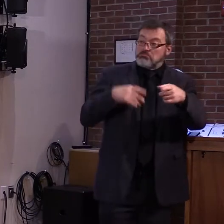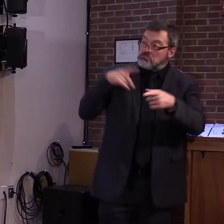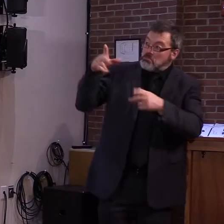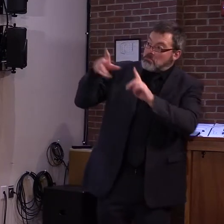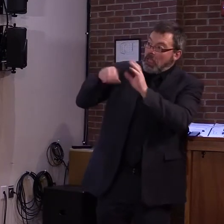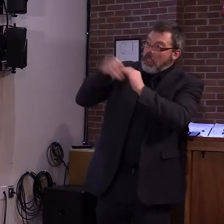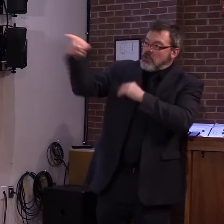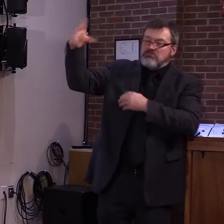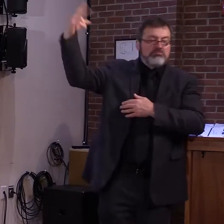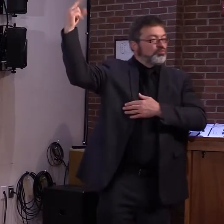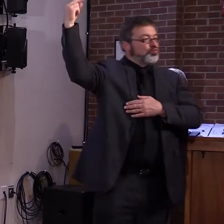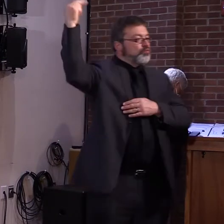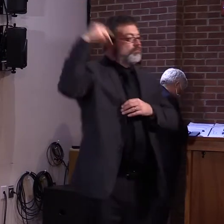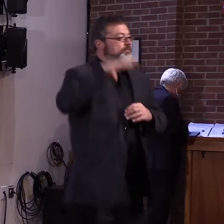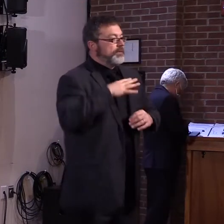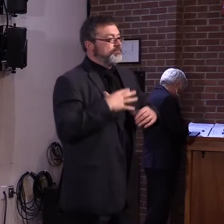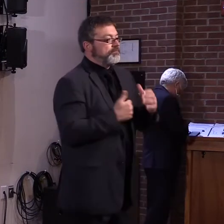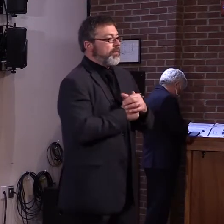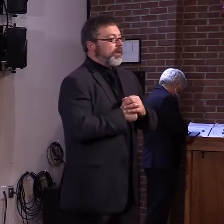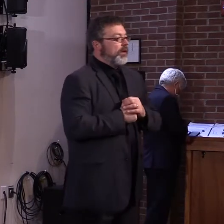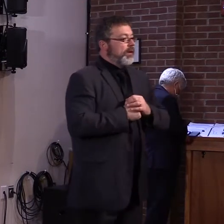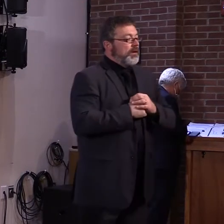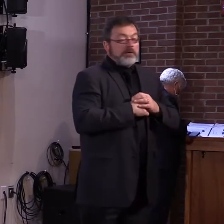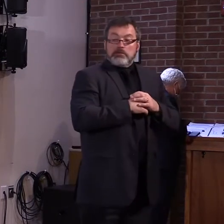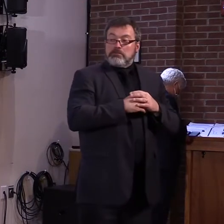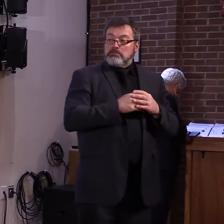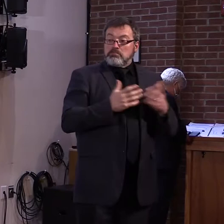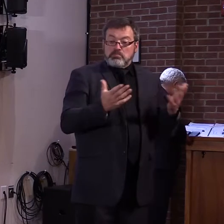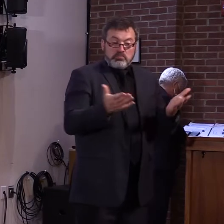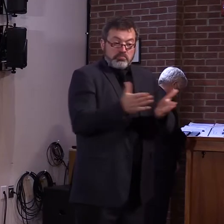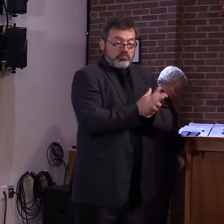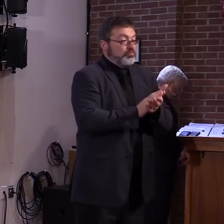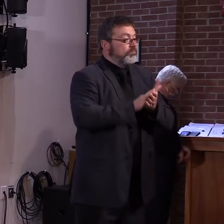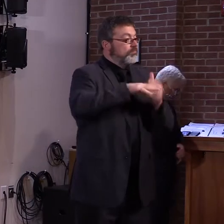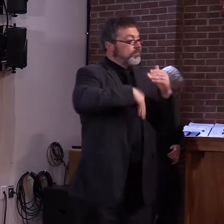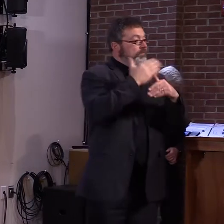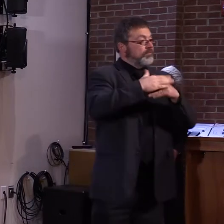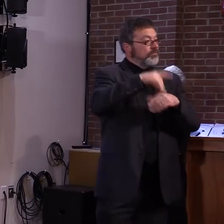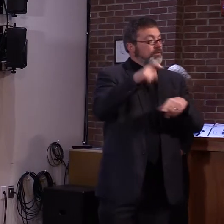Okay. Thank you. Thanks. Greg, the County Courier.